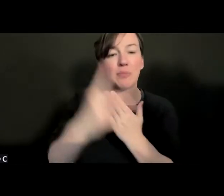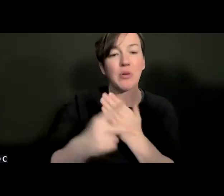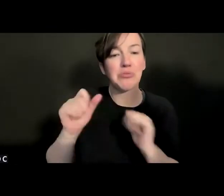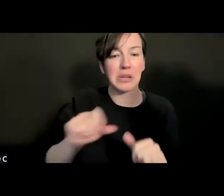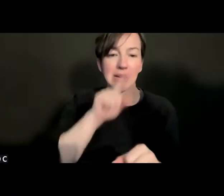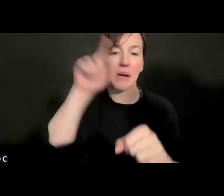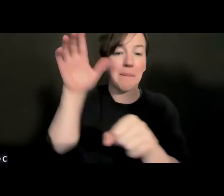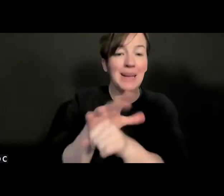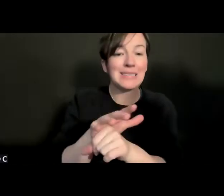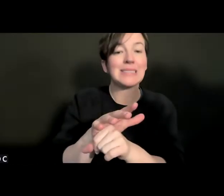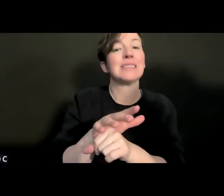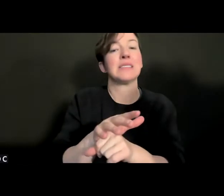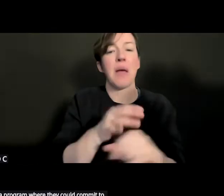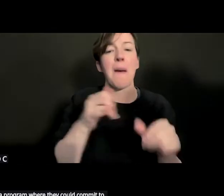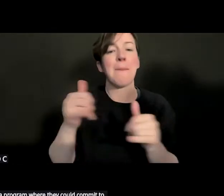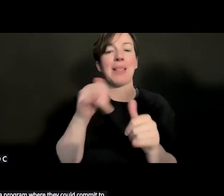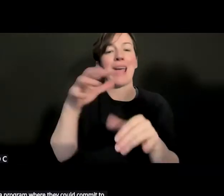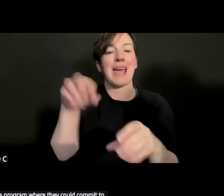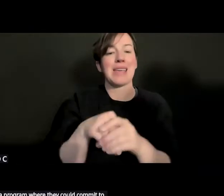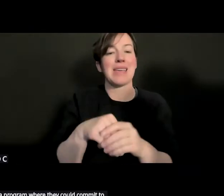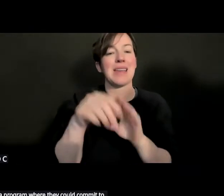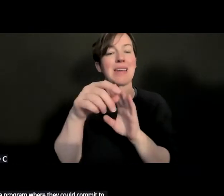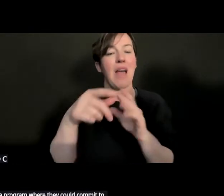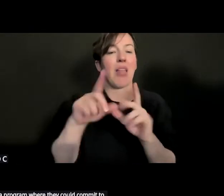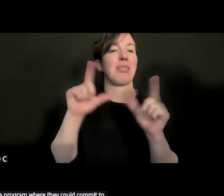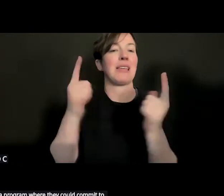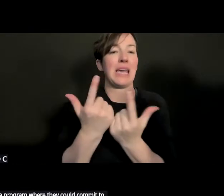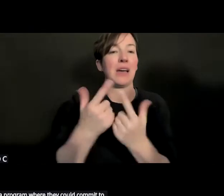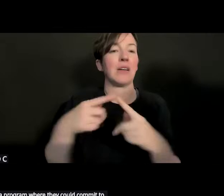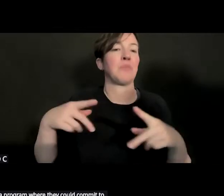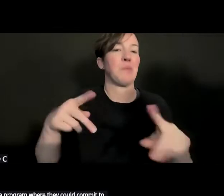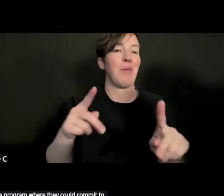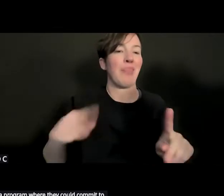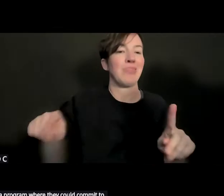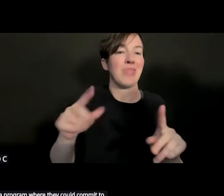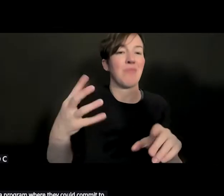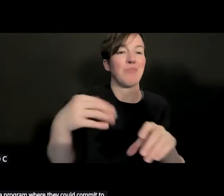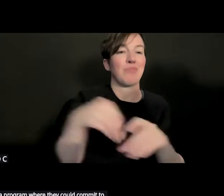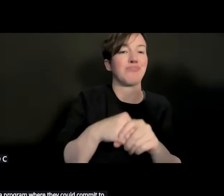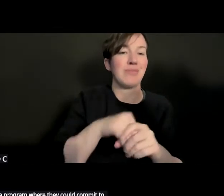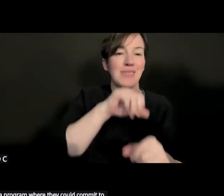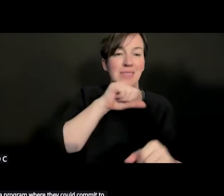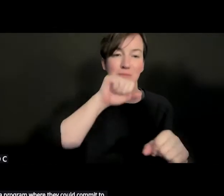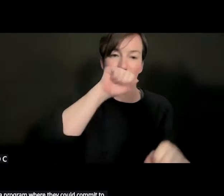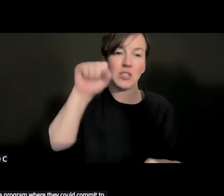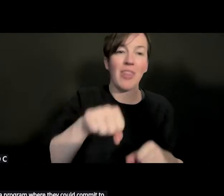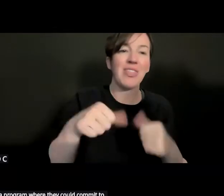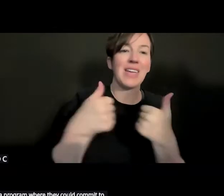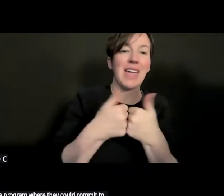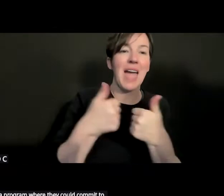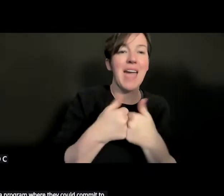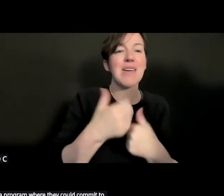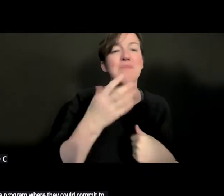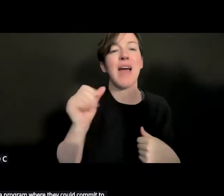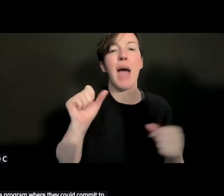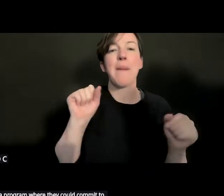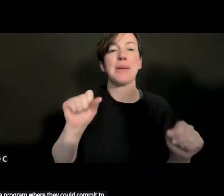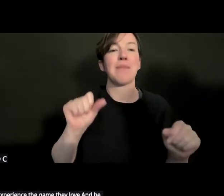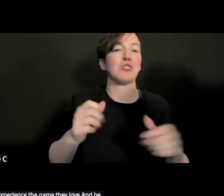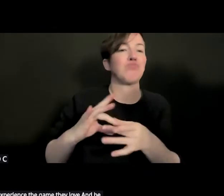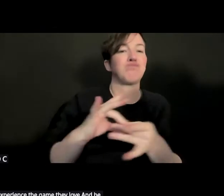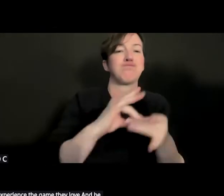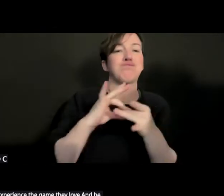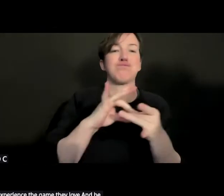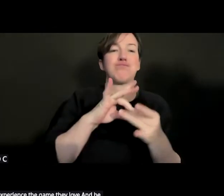to playing in a league that allowed them to experience the game they love and be able to build community at a